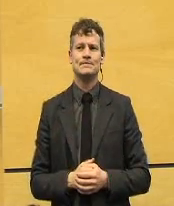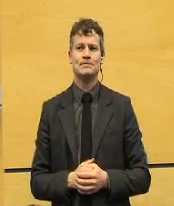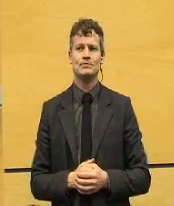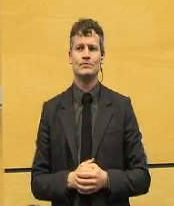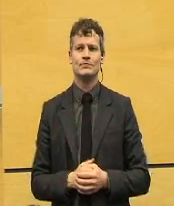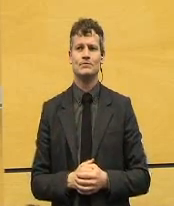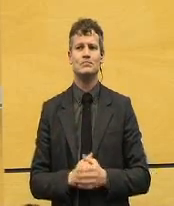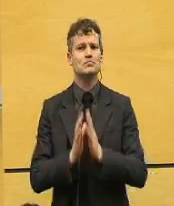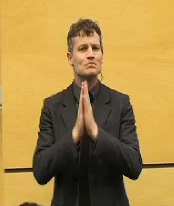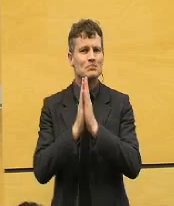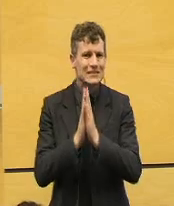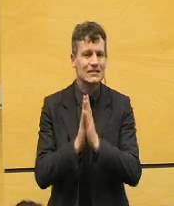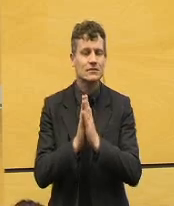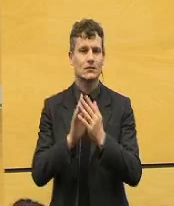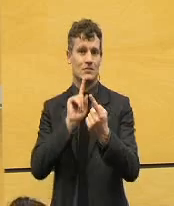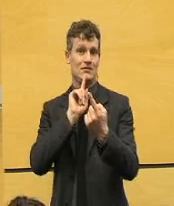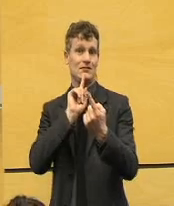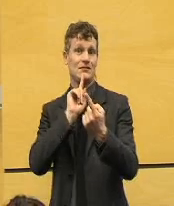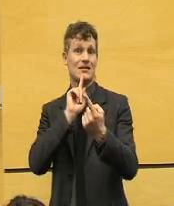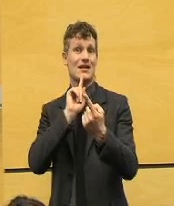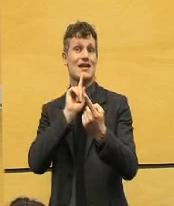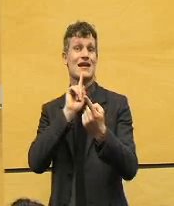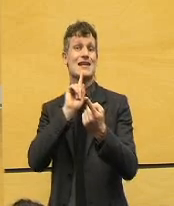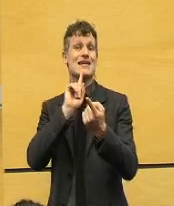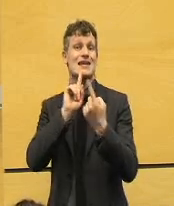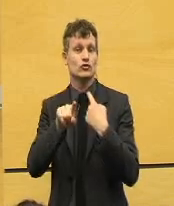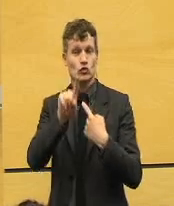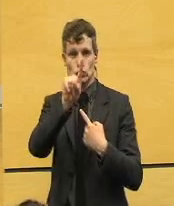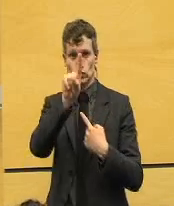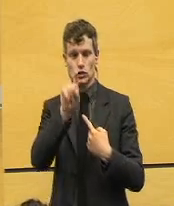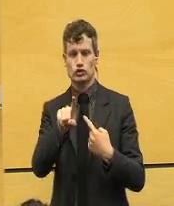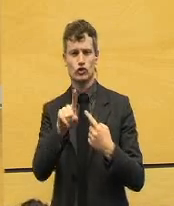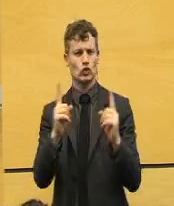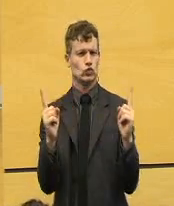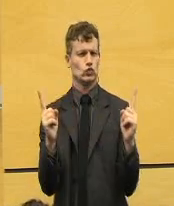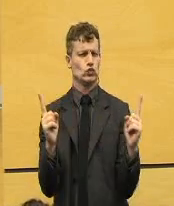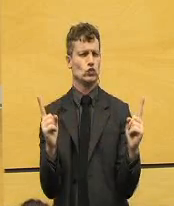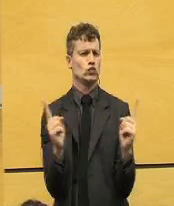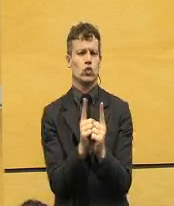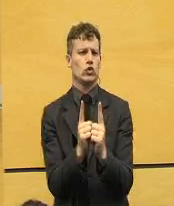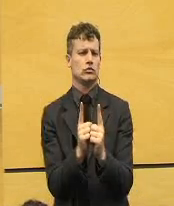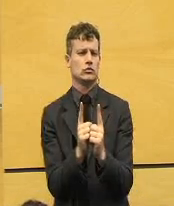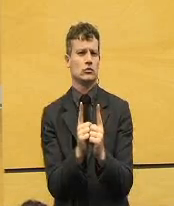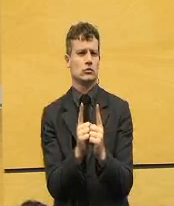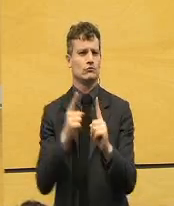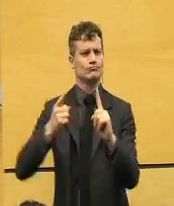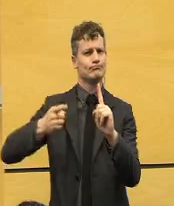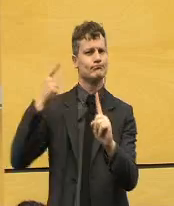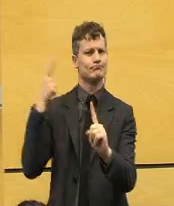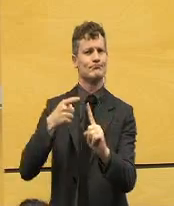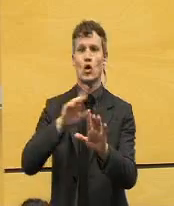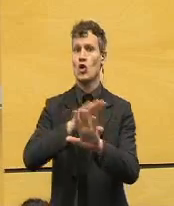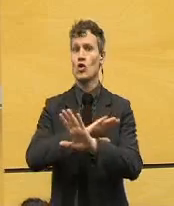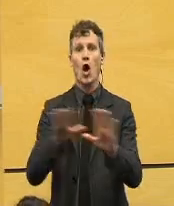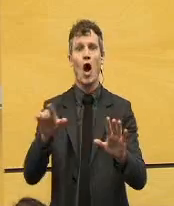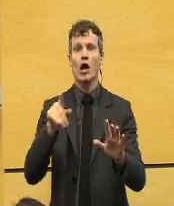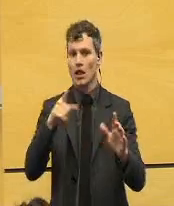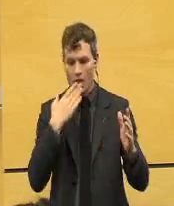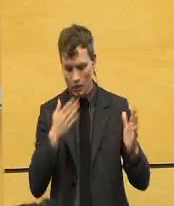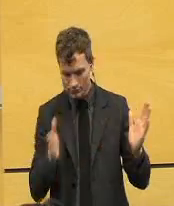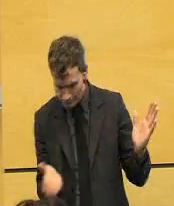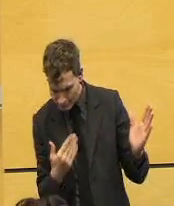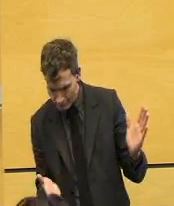the questions raised by the members precisely, not only read the whole text of